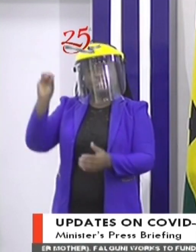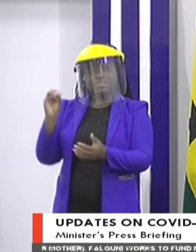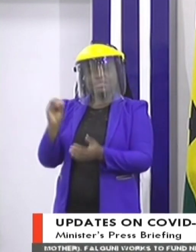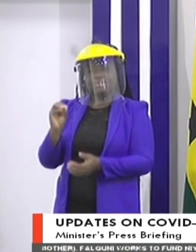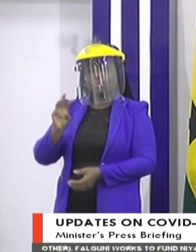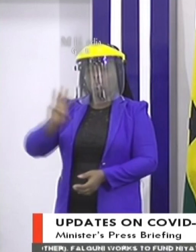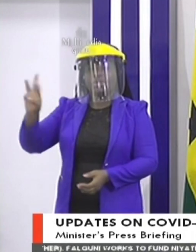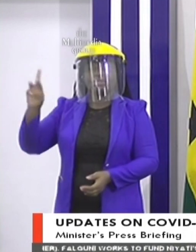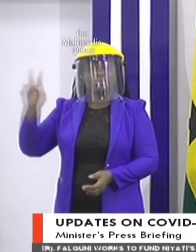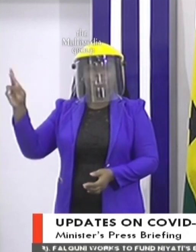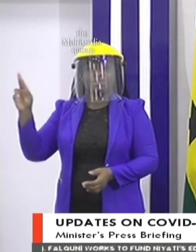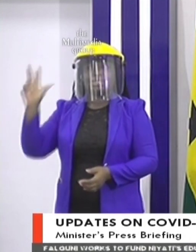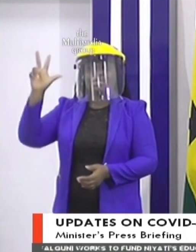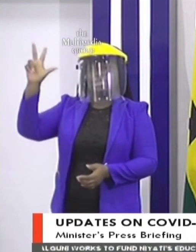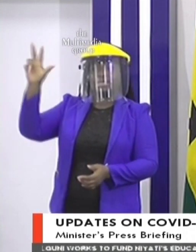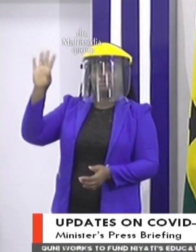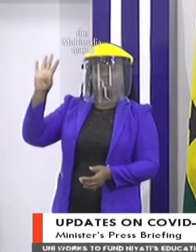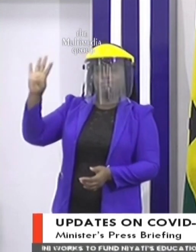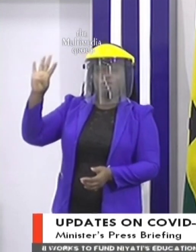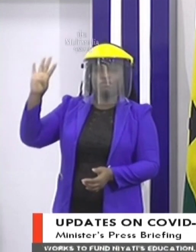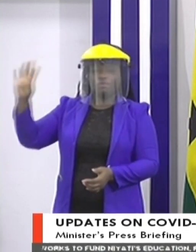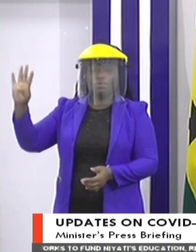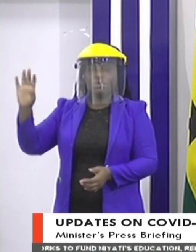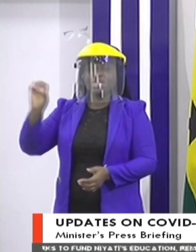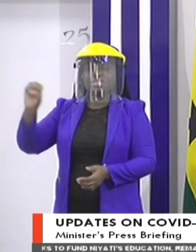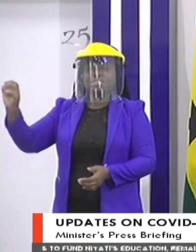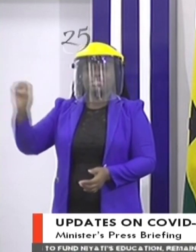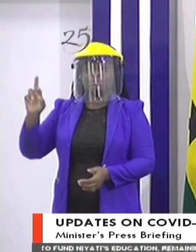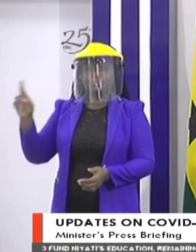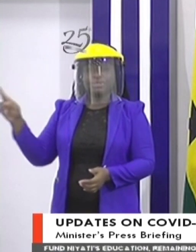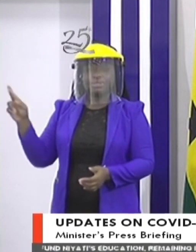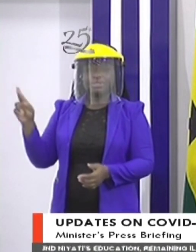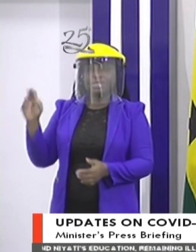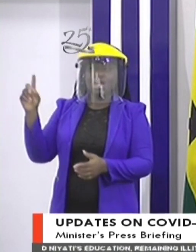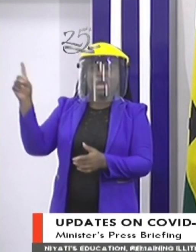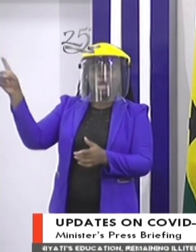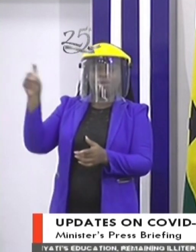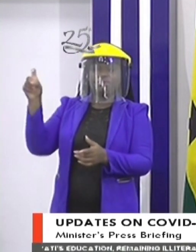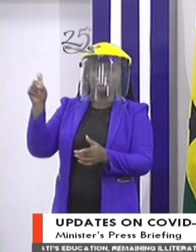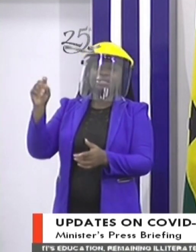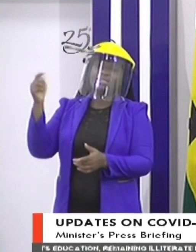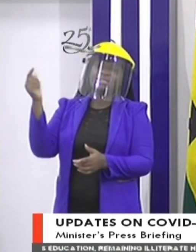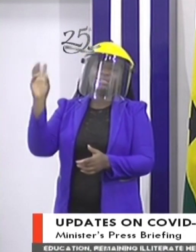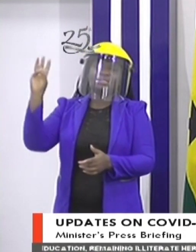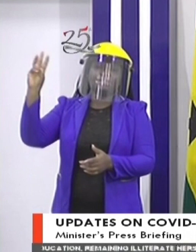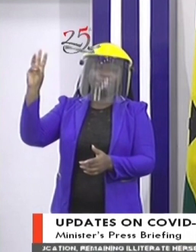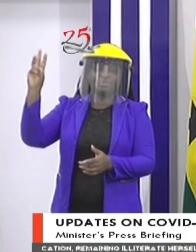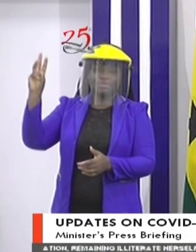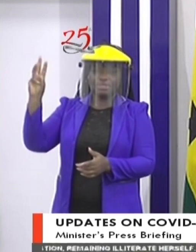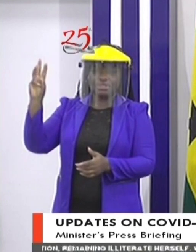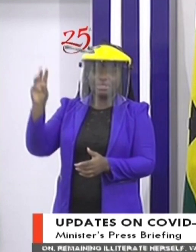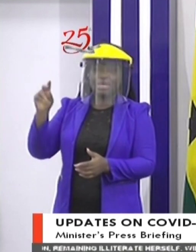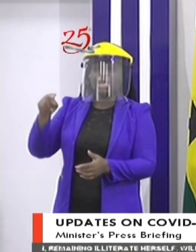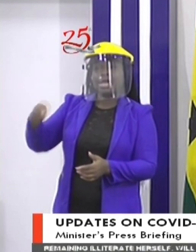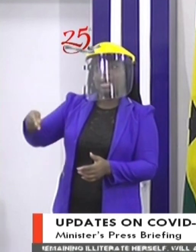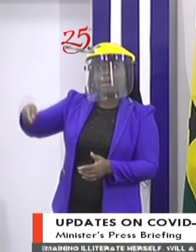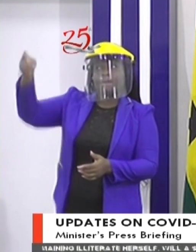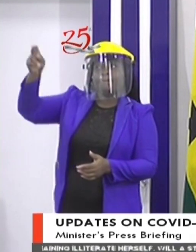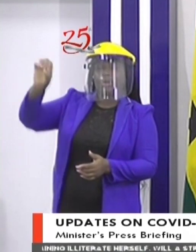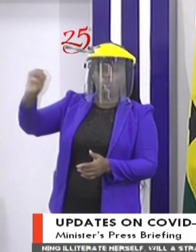Western region, 344. Eastern, 117. Upper West,